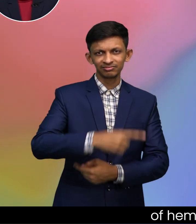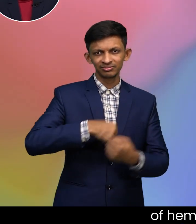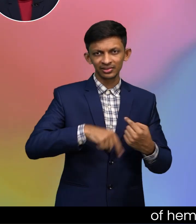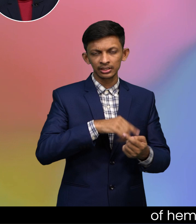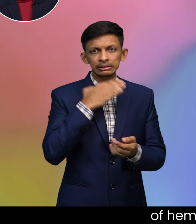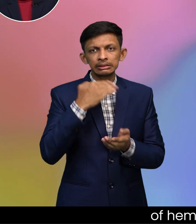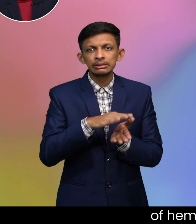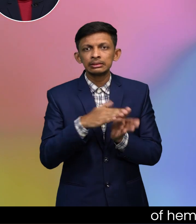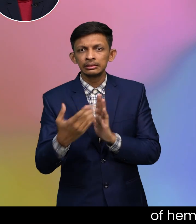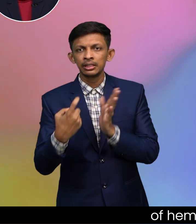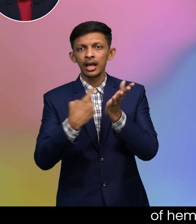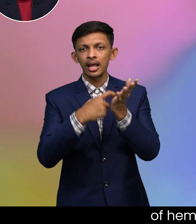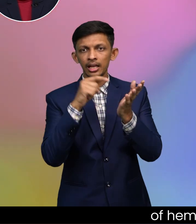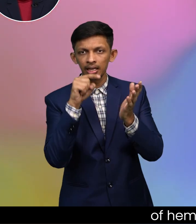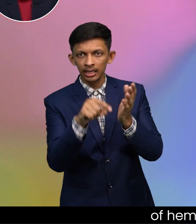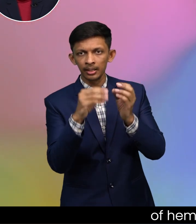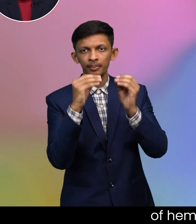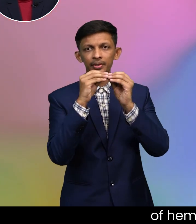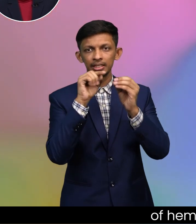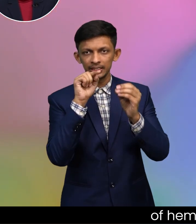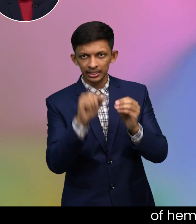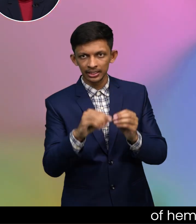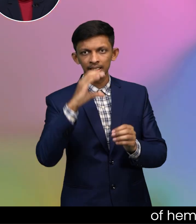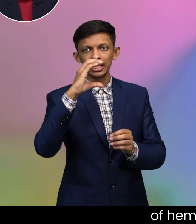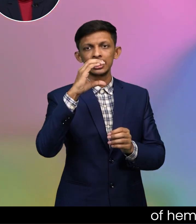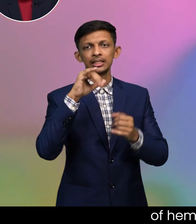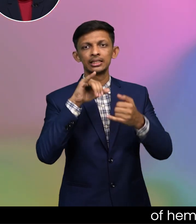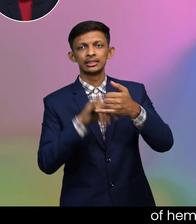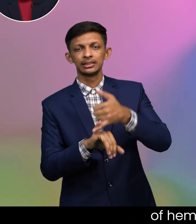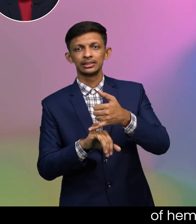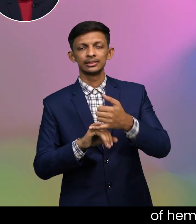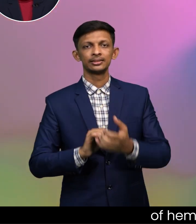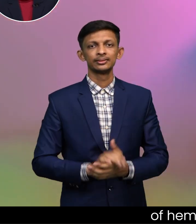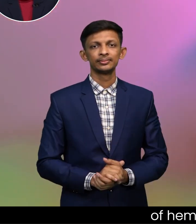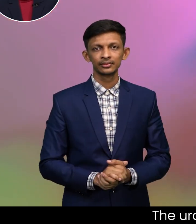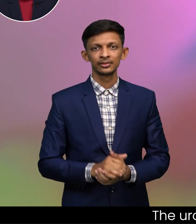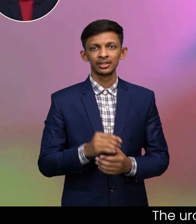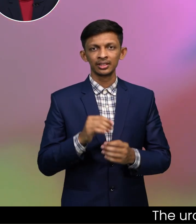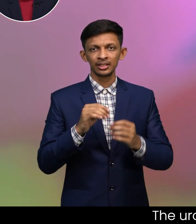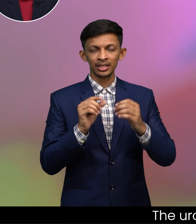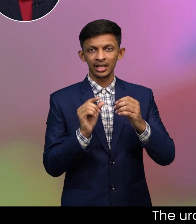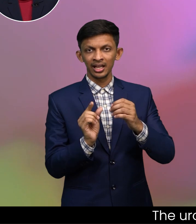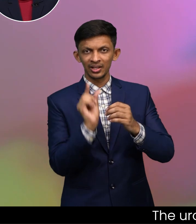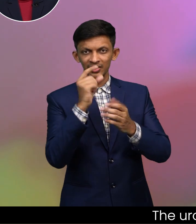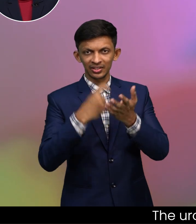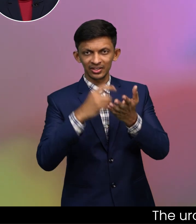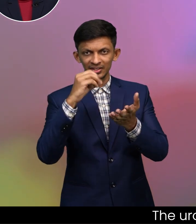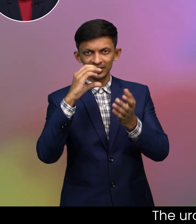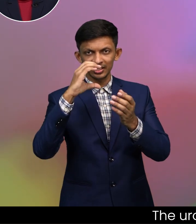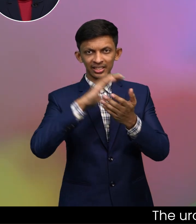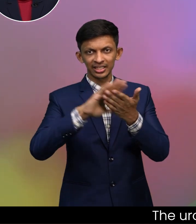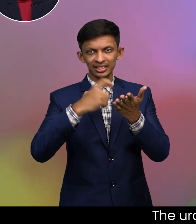The liver produces bile pigments called bilirubin,